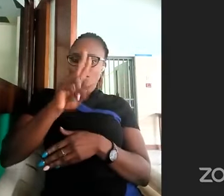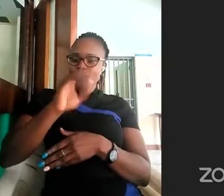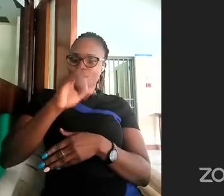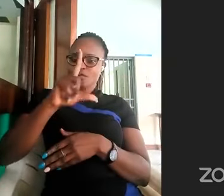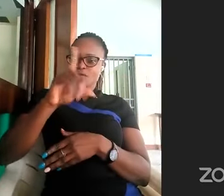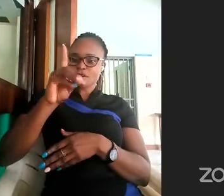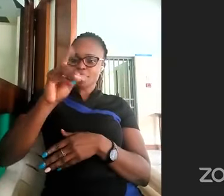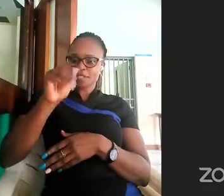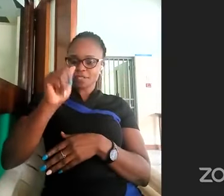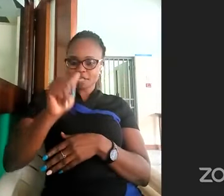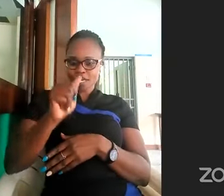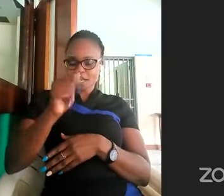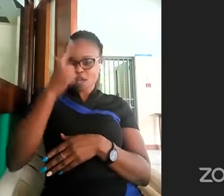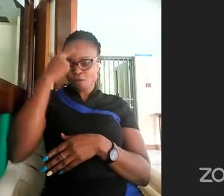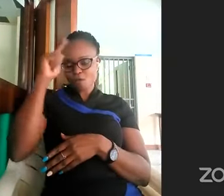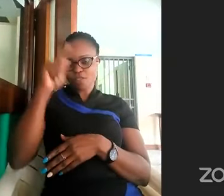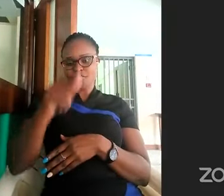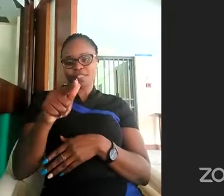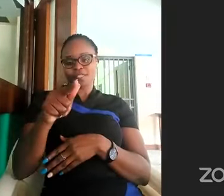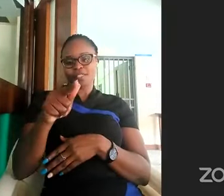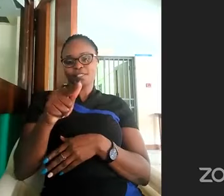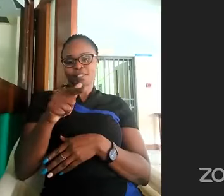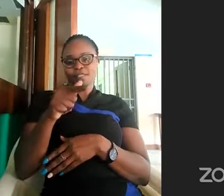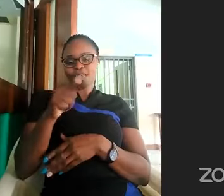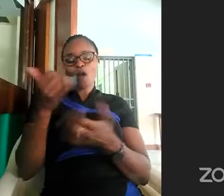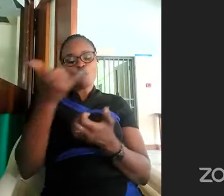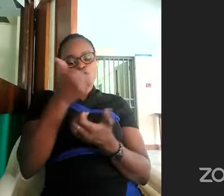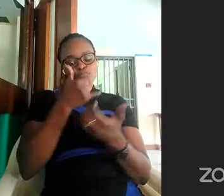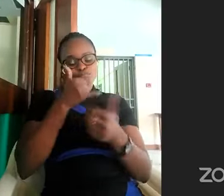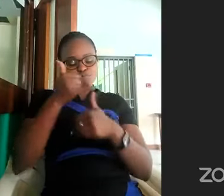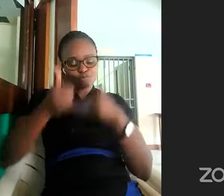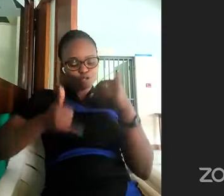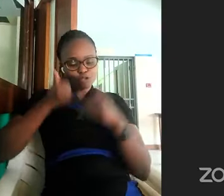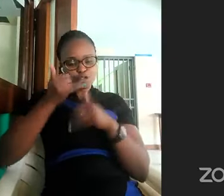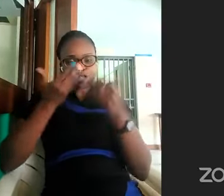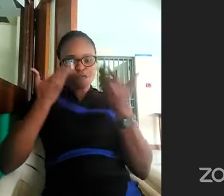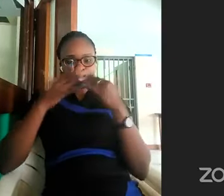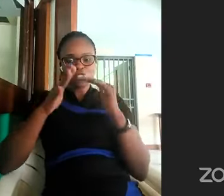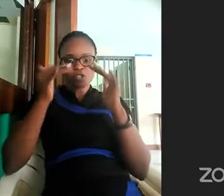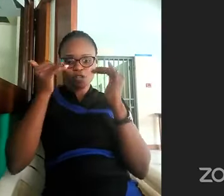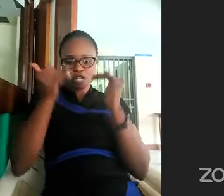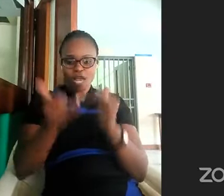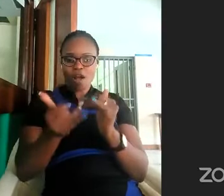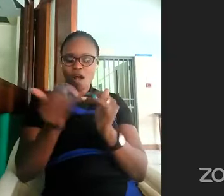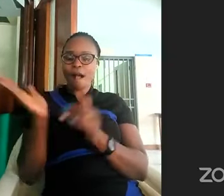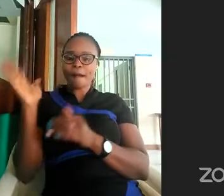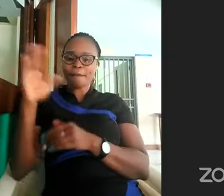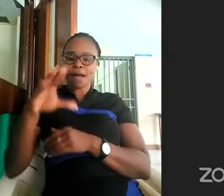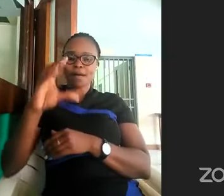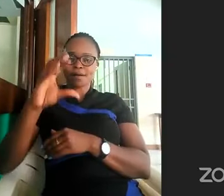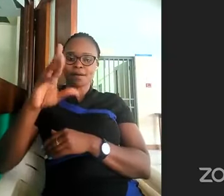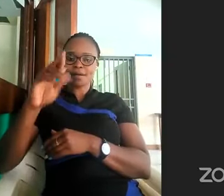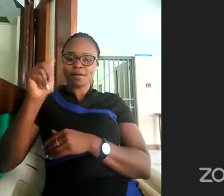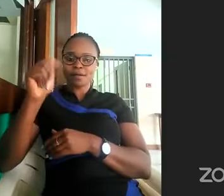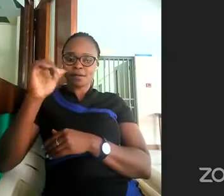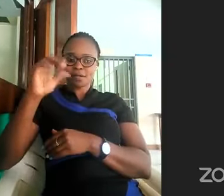session, and thank you. So at this point, I'm going to take it to Craig to give us the final vows for today. Thank